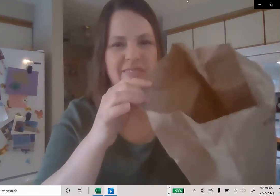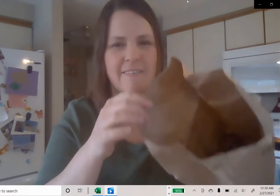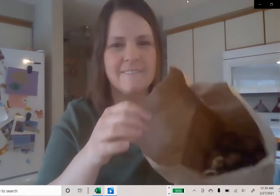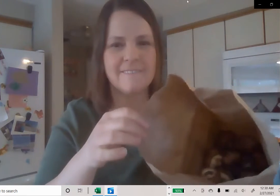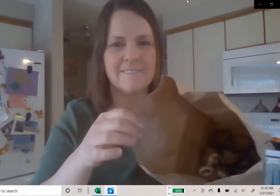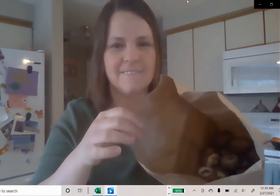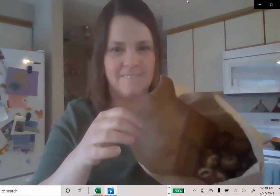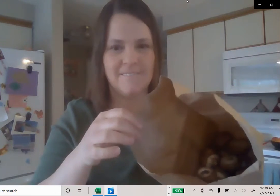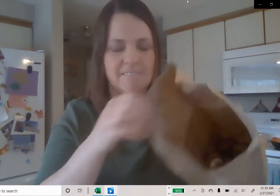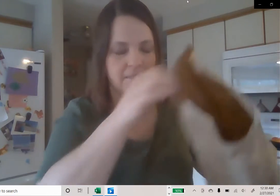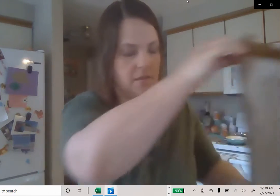paper.